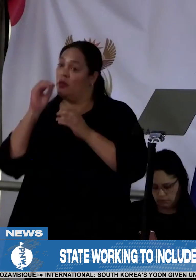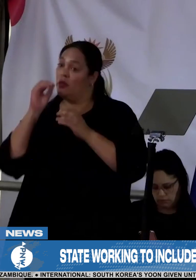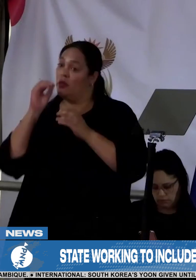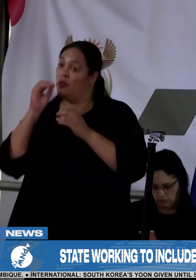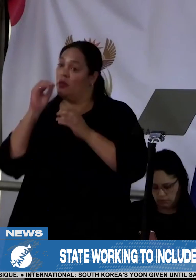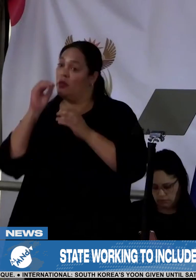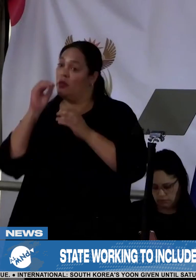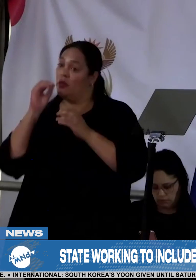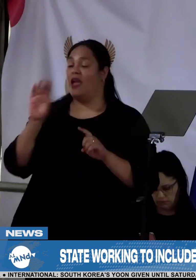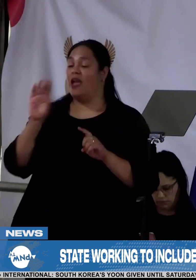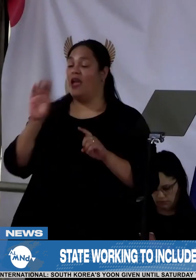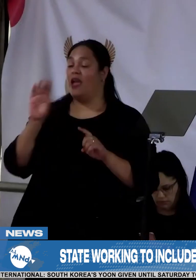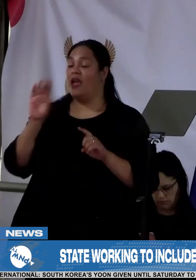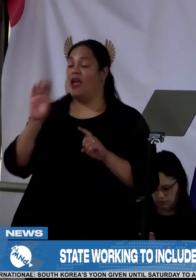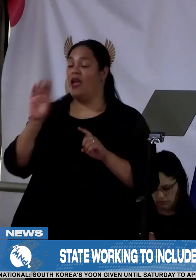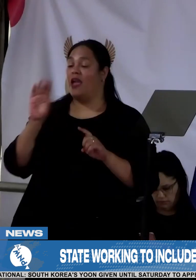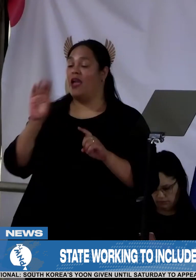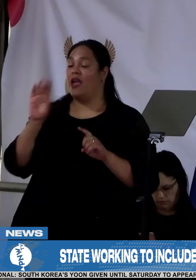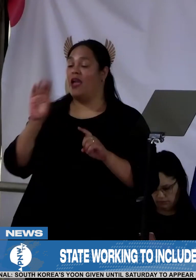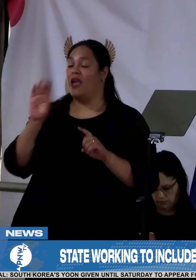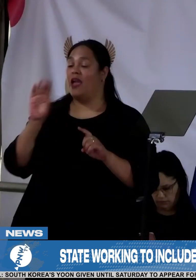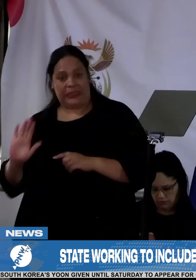South African Broadcasting Corporation,